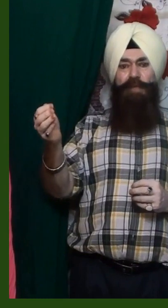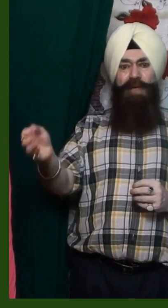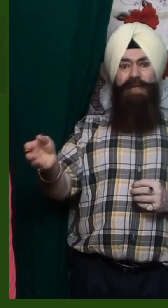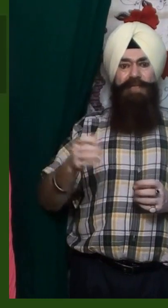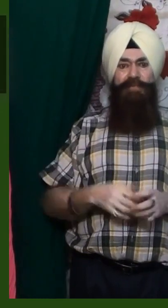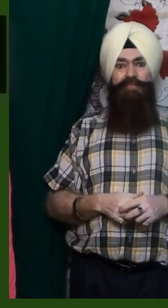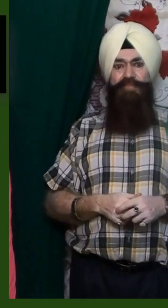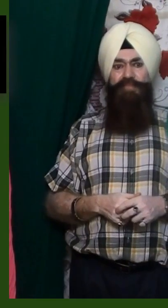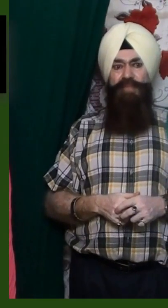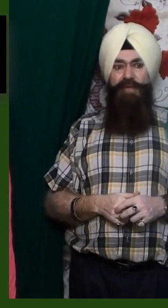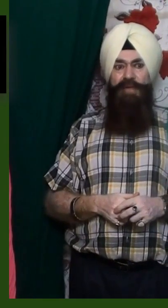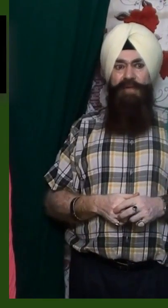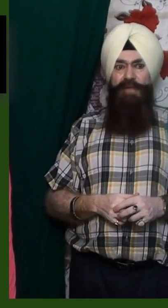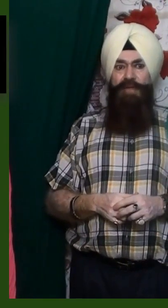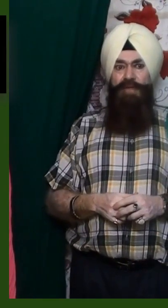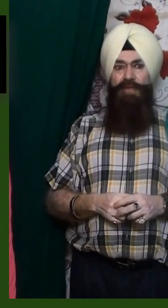with respect to another.